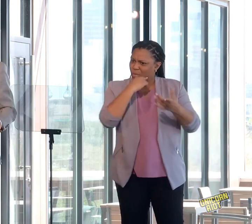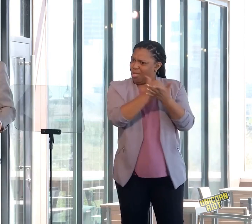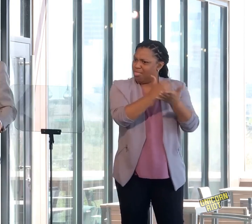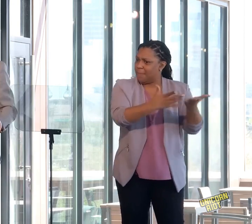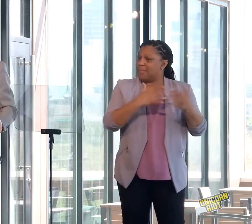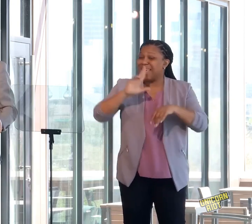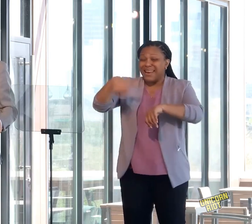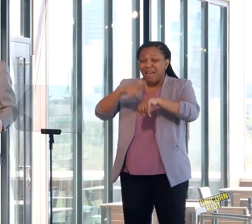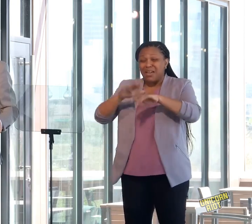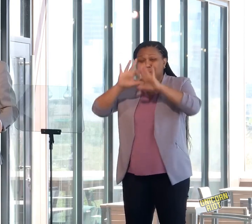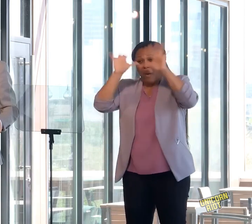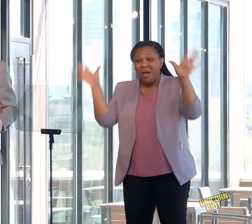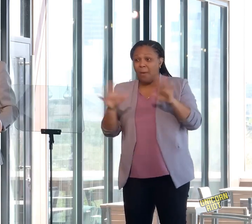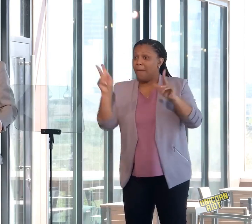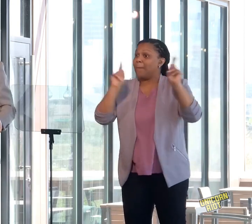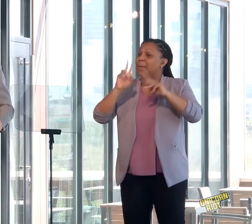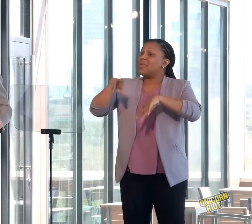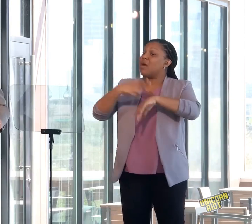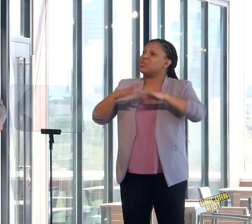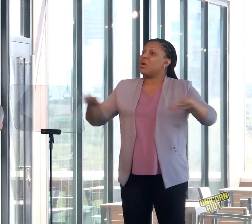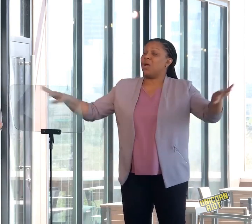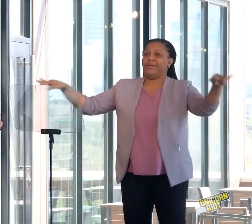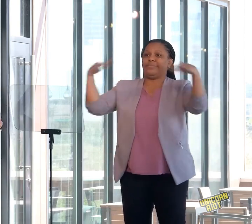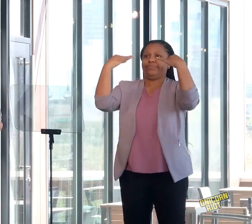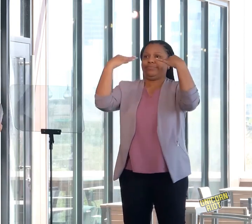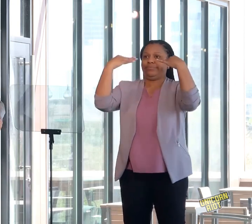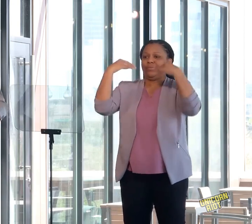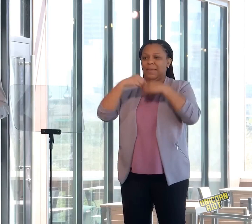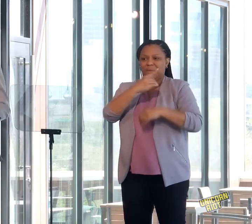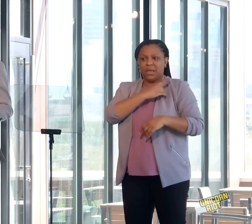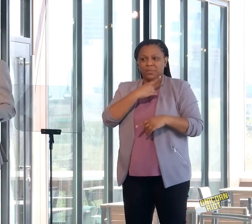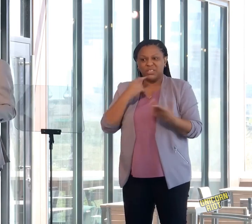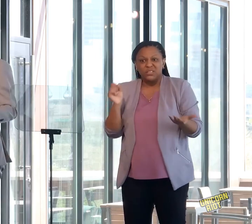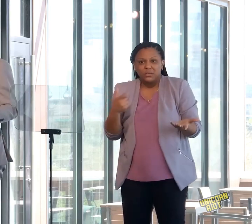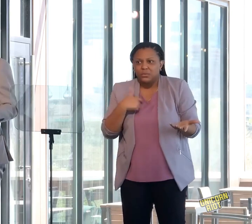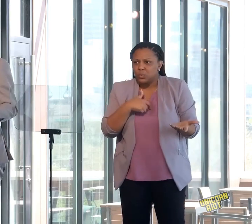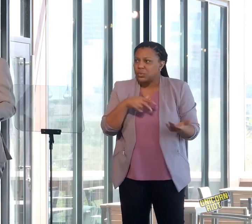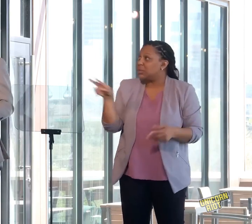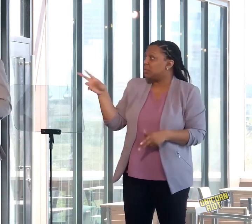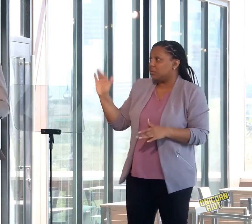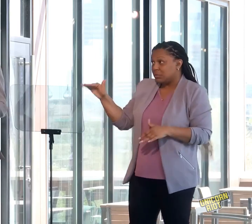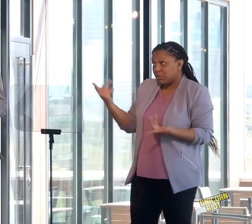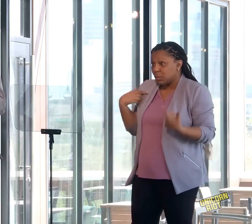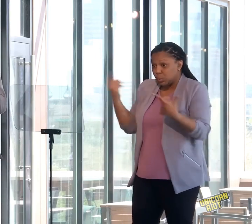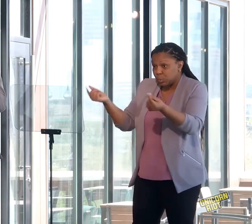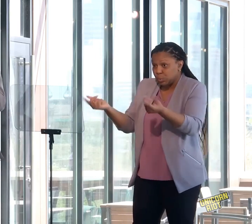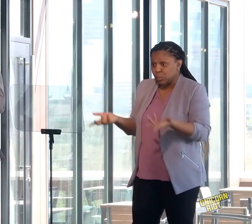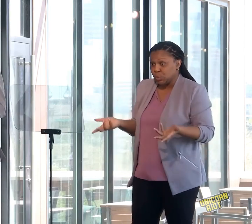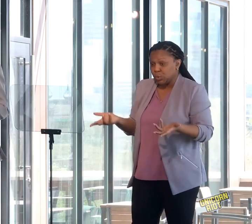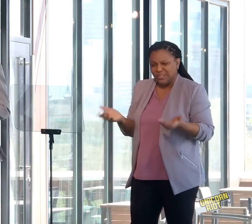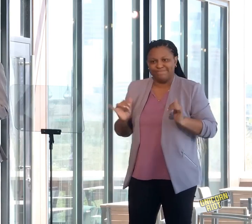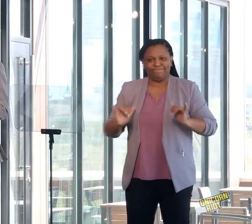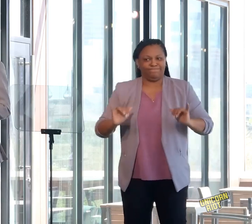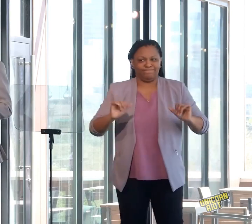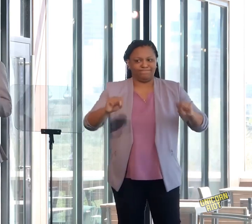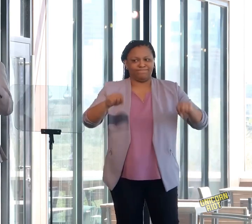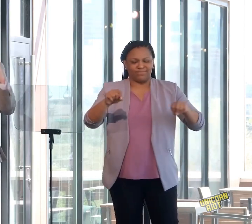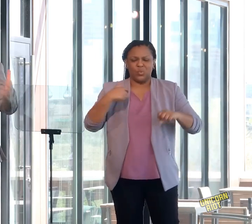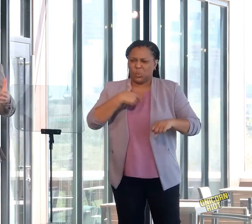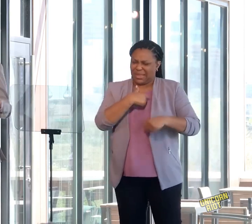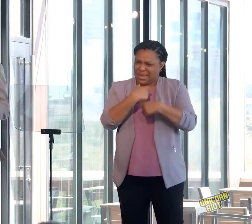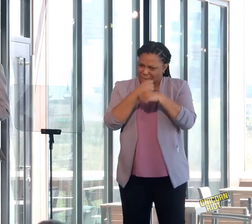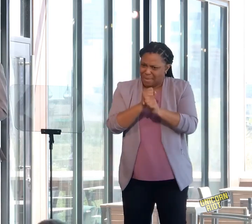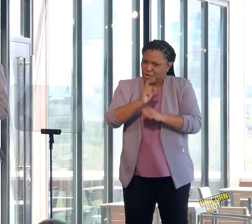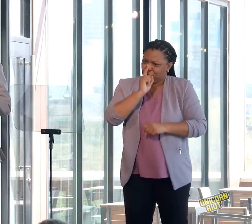that next rung on the ladder so that people who are experiencing homelessness can pull themselves out. We have created a pipeline